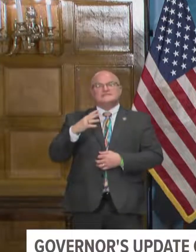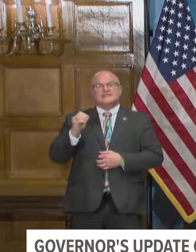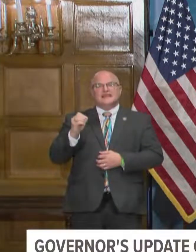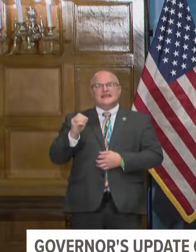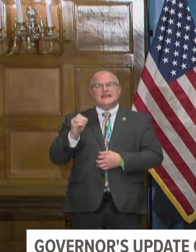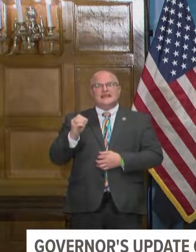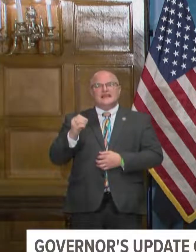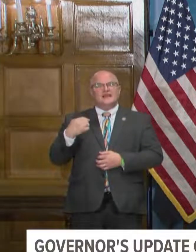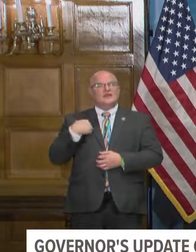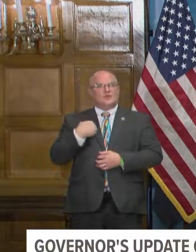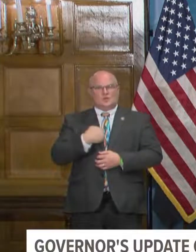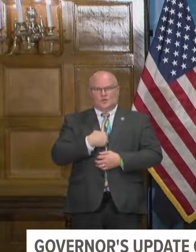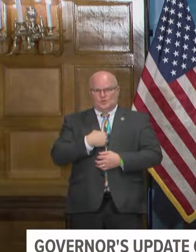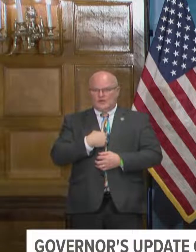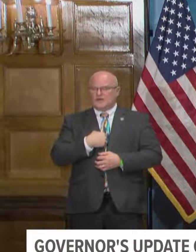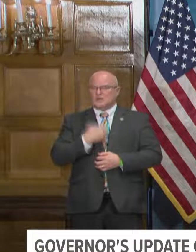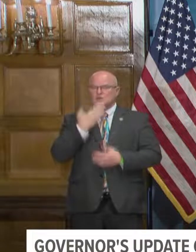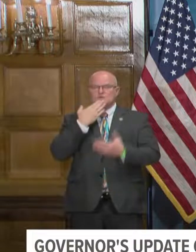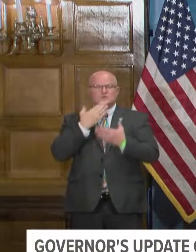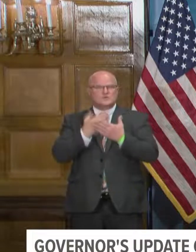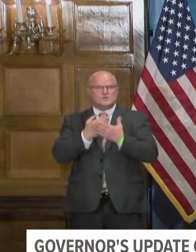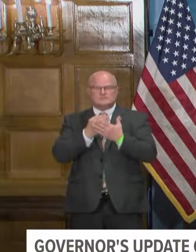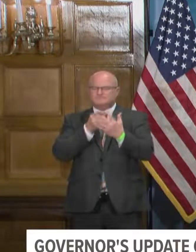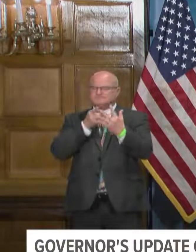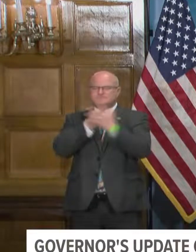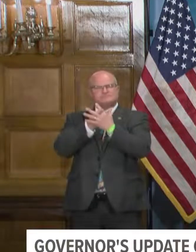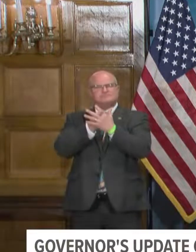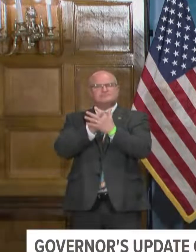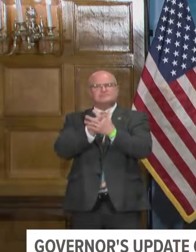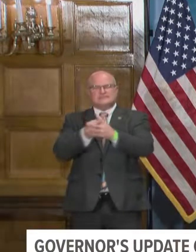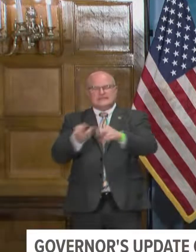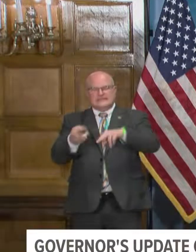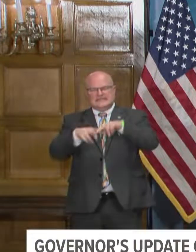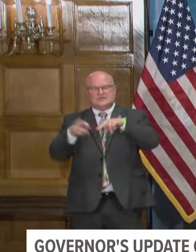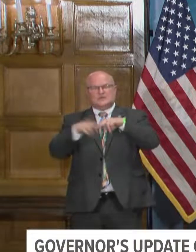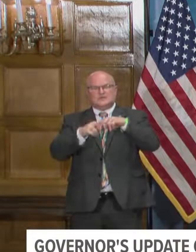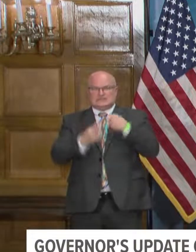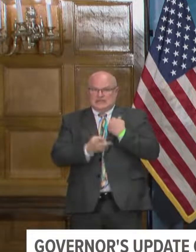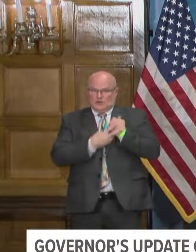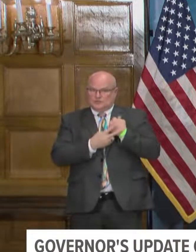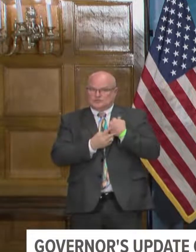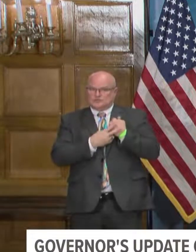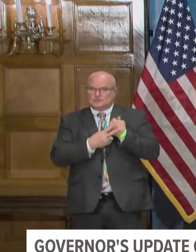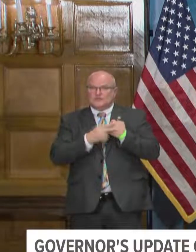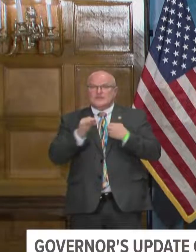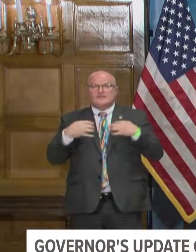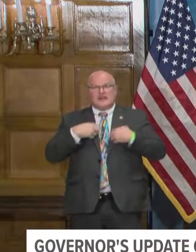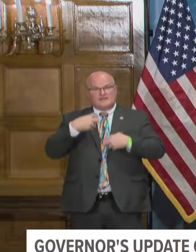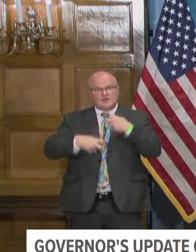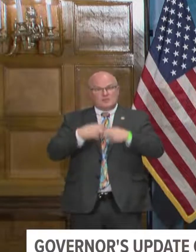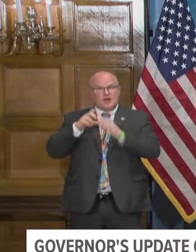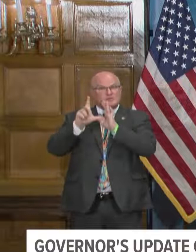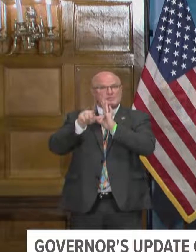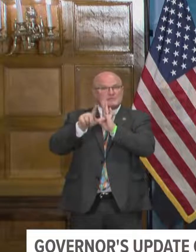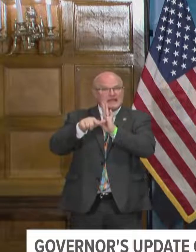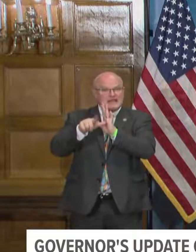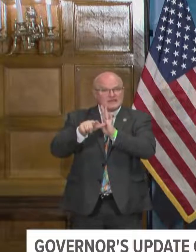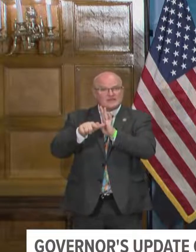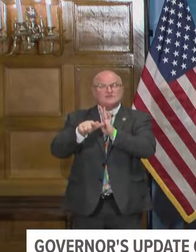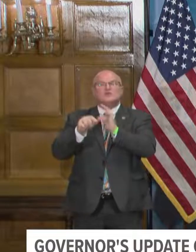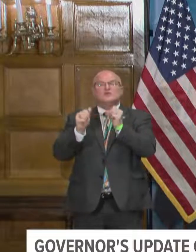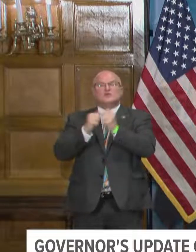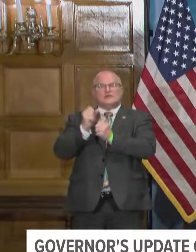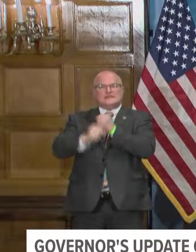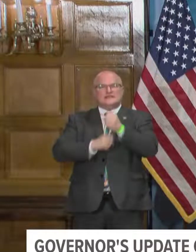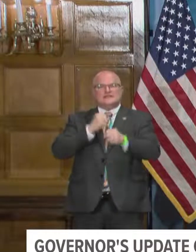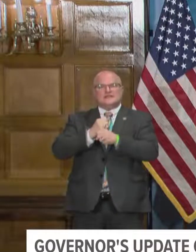we're making good headway on that. We really are increasing our reserve if we have a problem later in the year